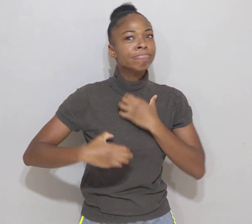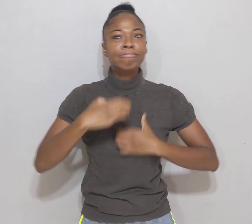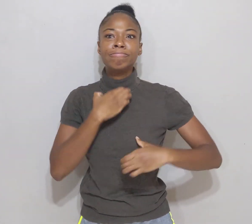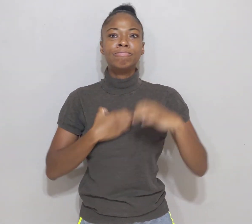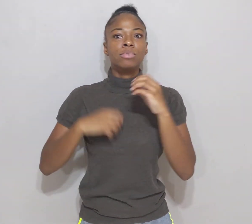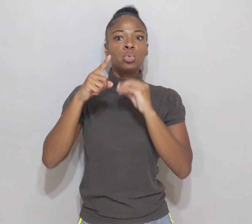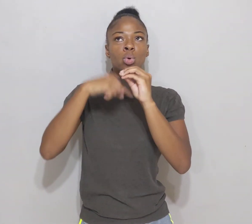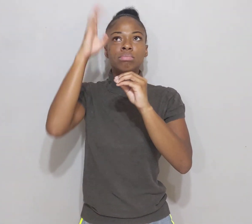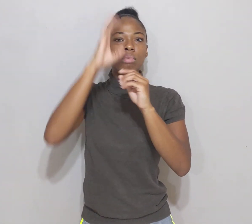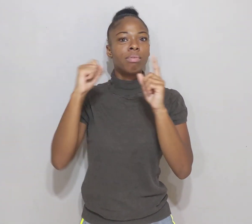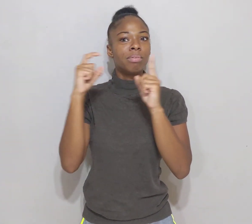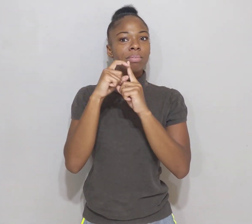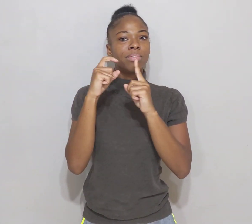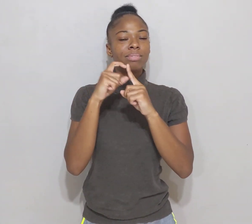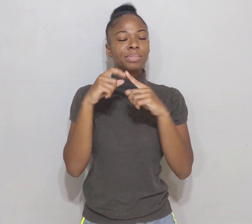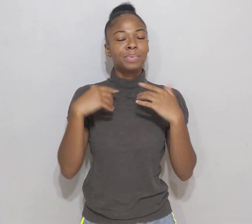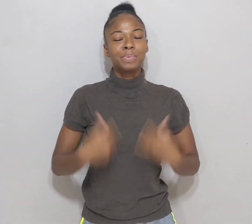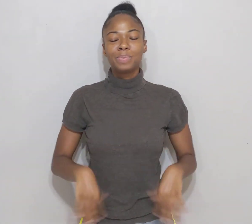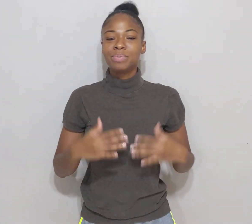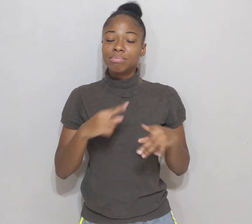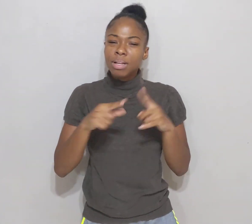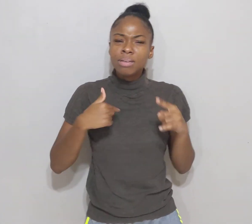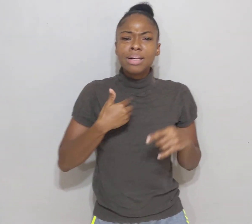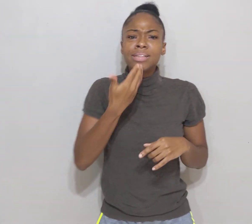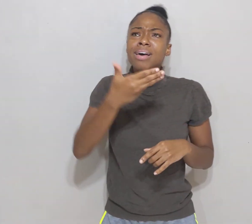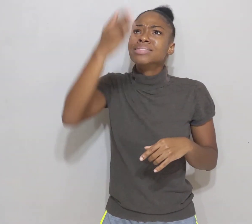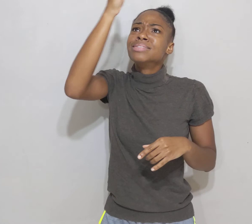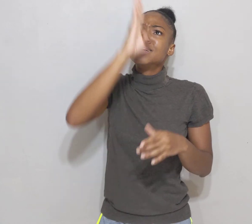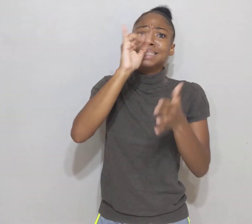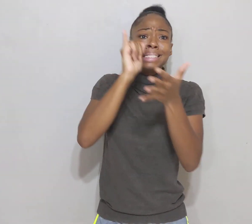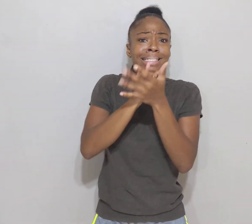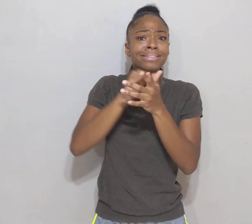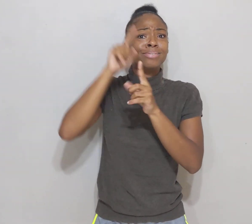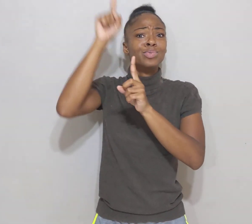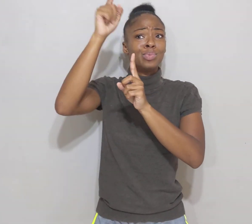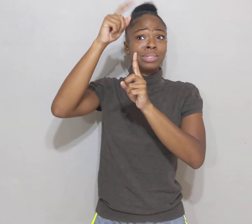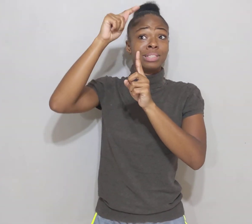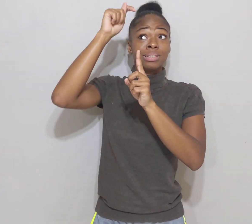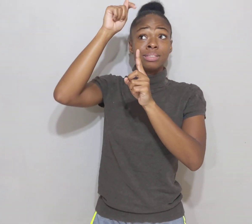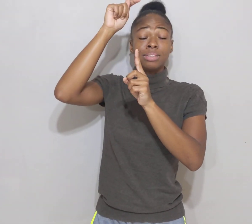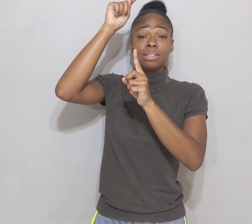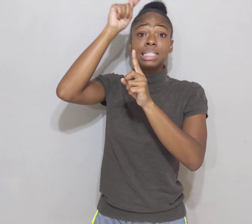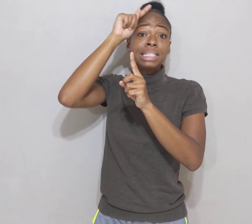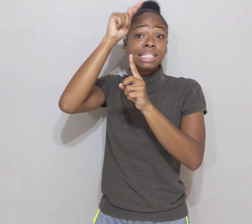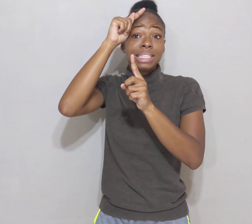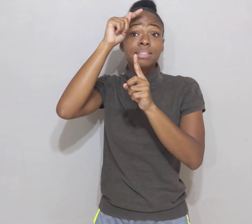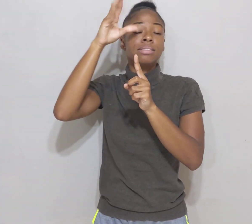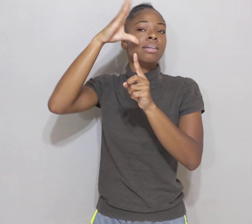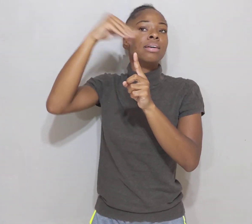and how both of them were hungry to know more about God. And I thank God